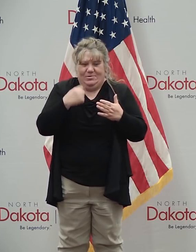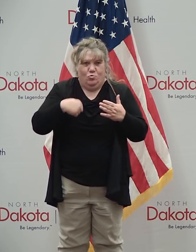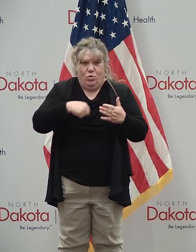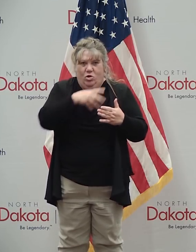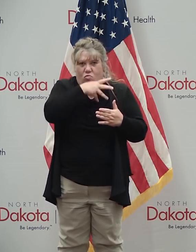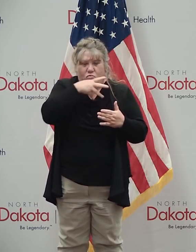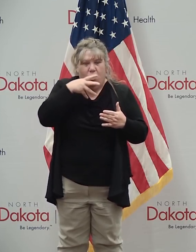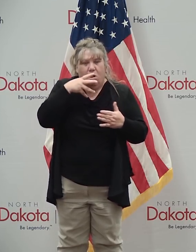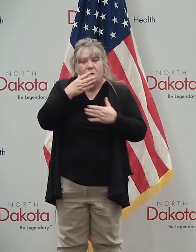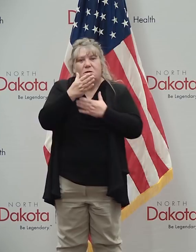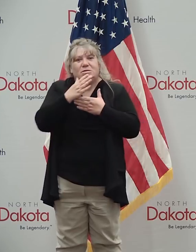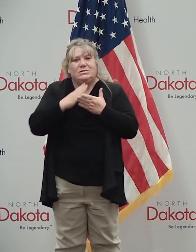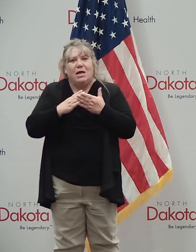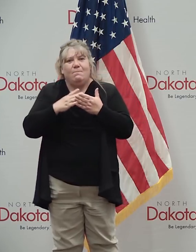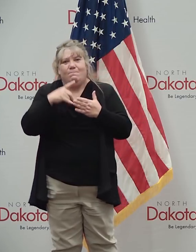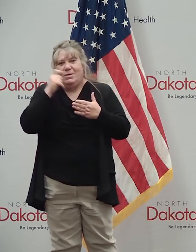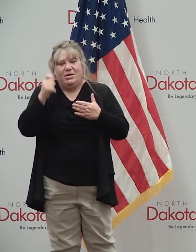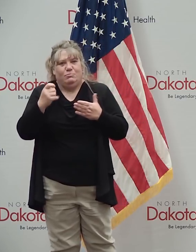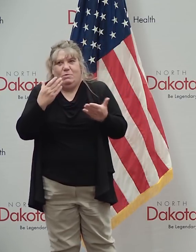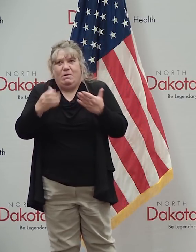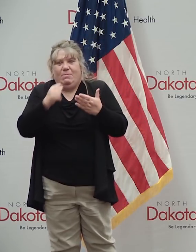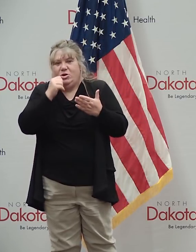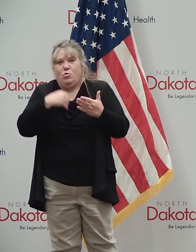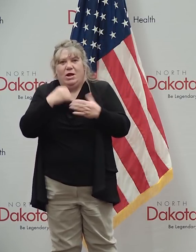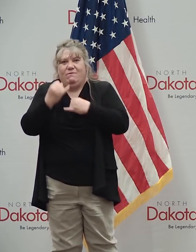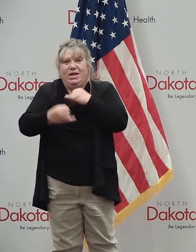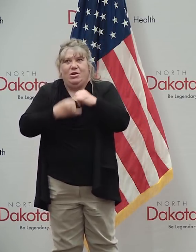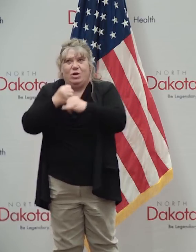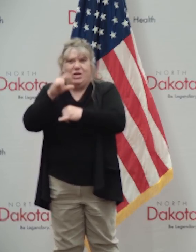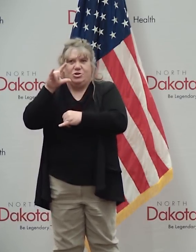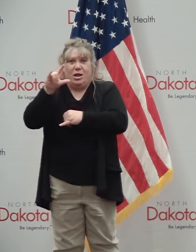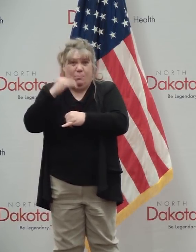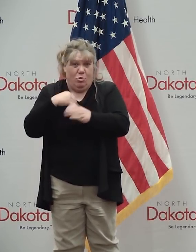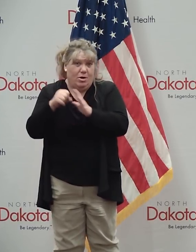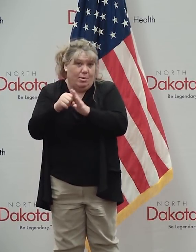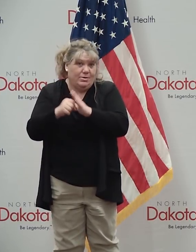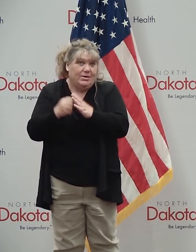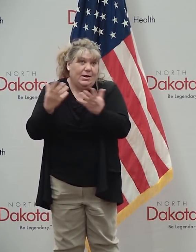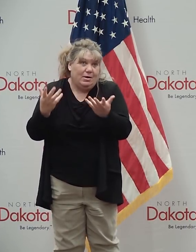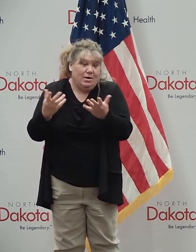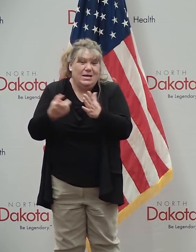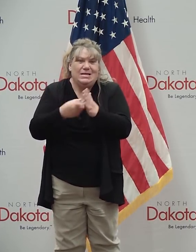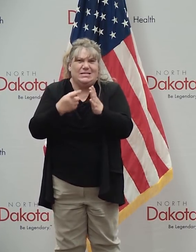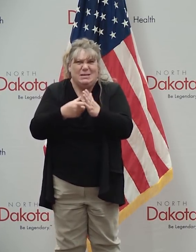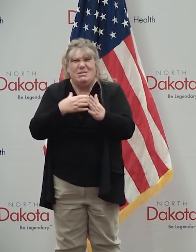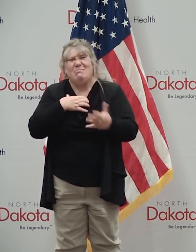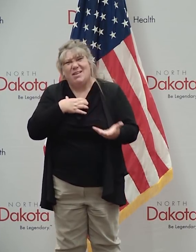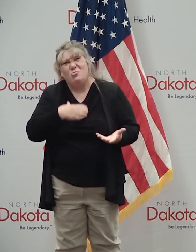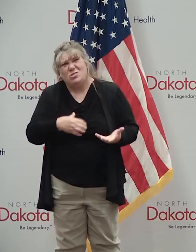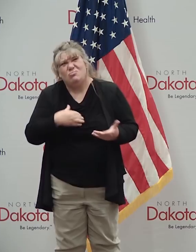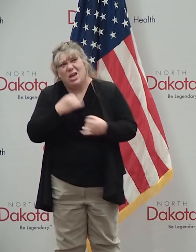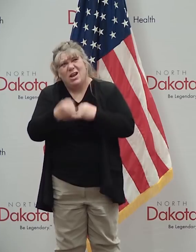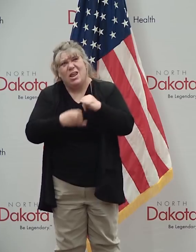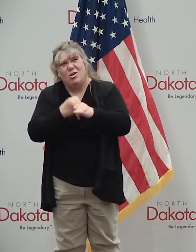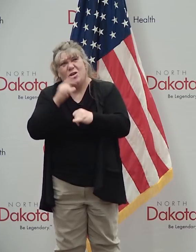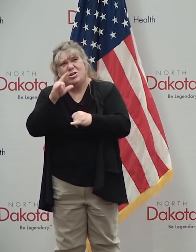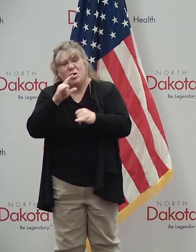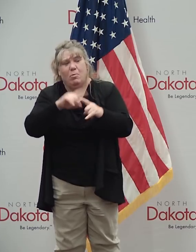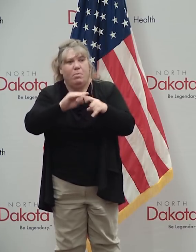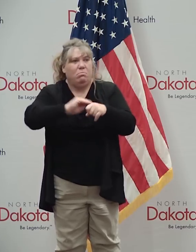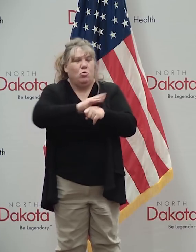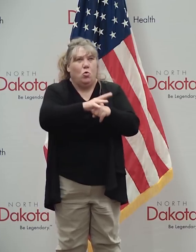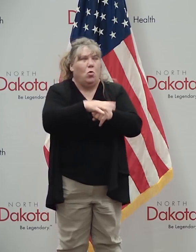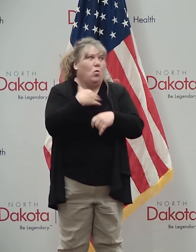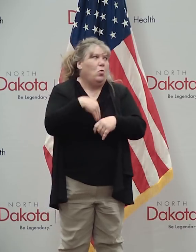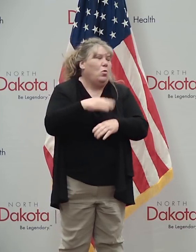was, that we maybe don't have an international airport in our state. I mean, that's sometimes you wish we had one. And when you're in a pandemic, you're glad you